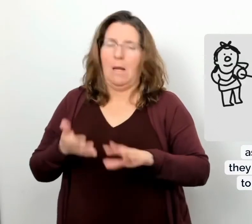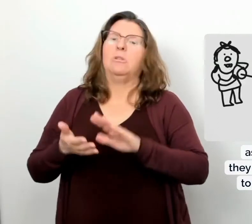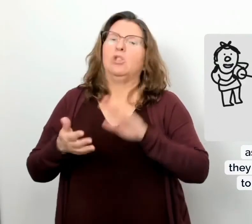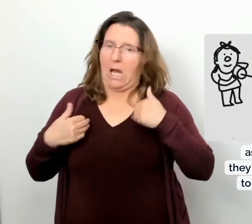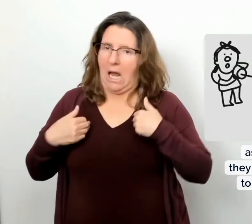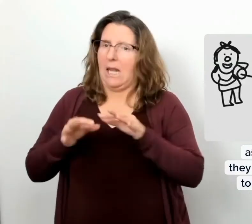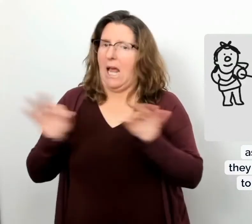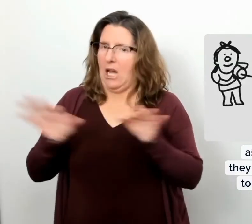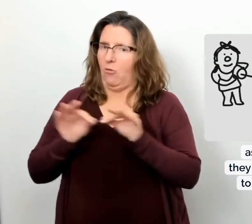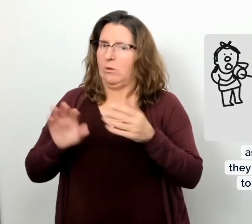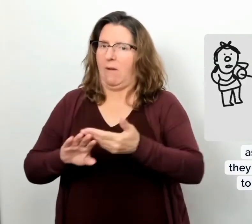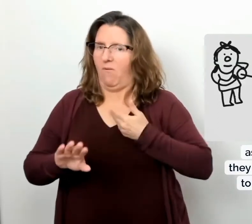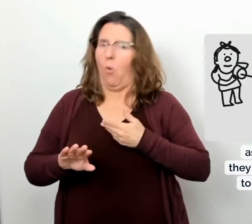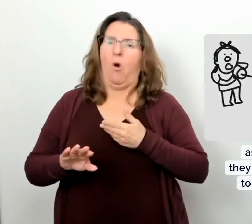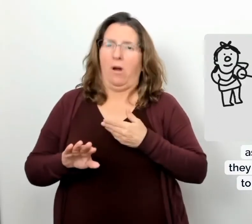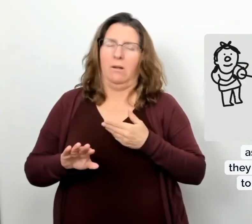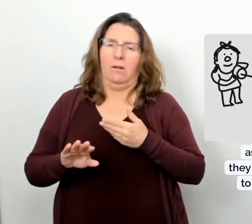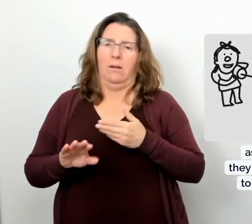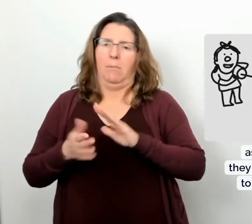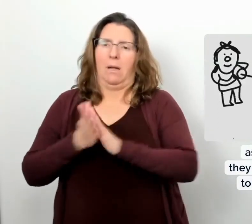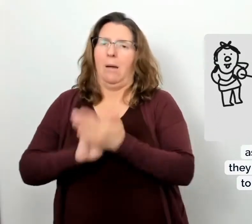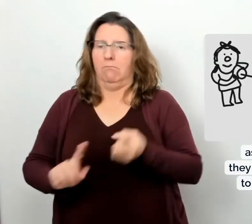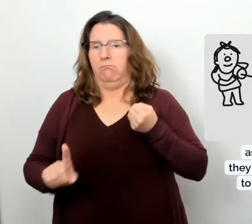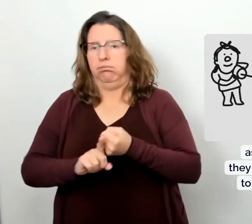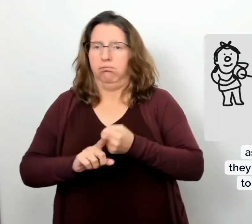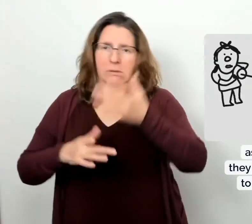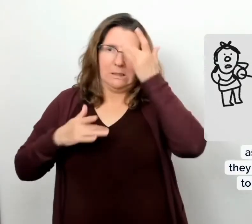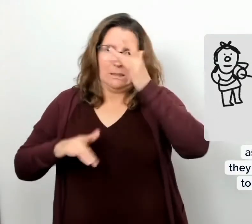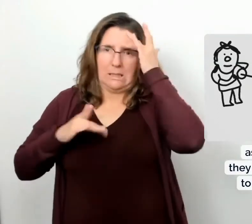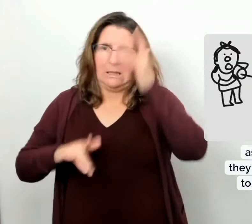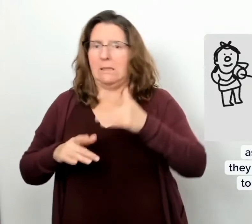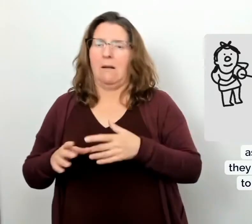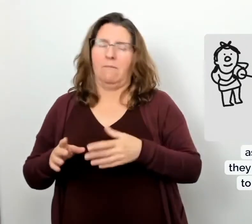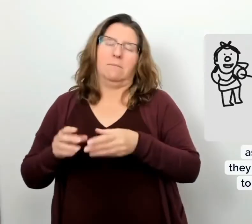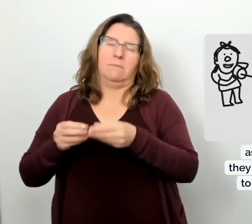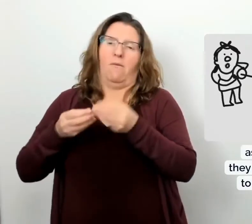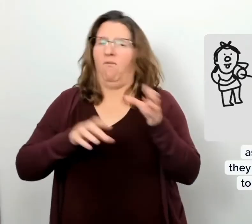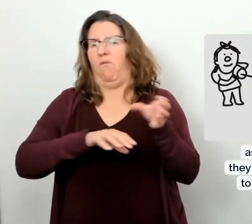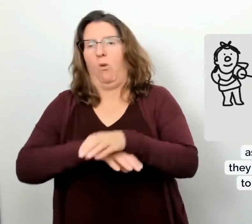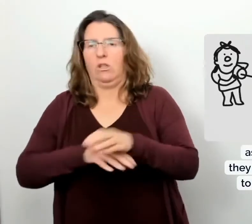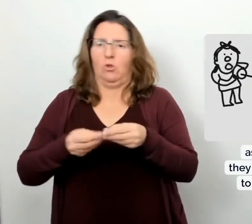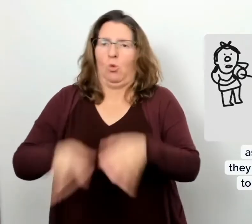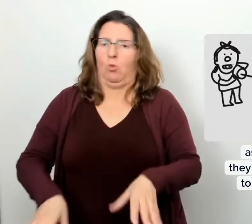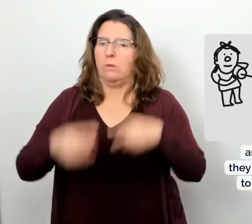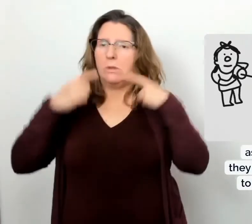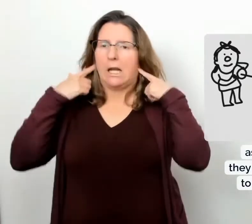She did have language, though, before becoming ill and losing her sight and